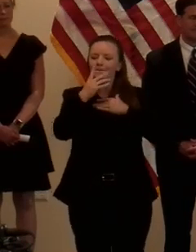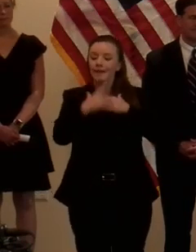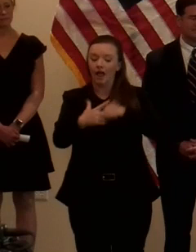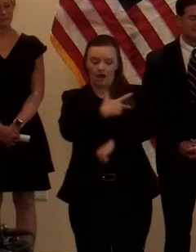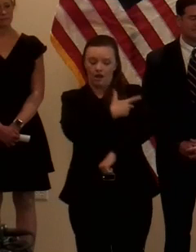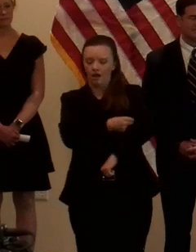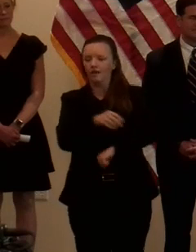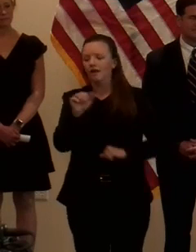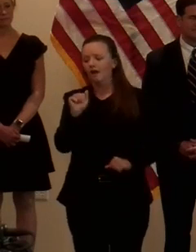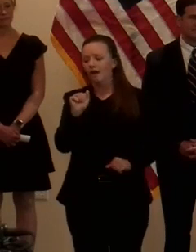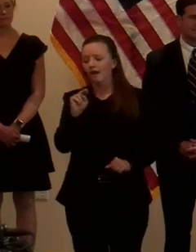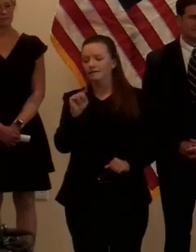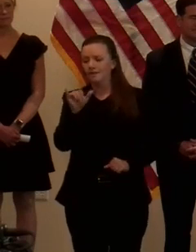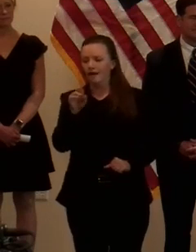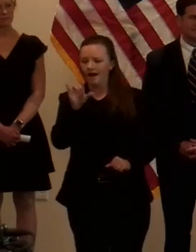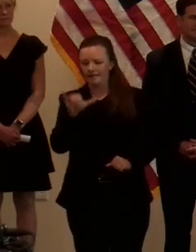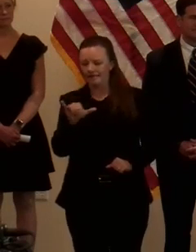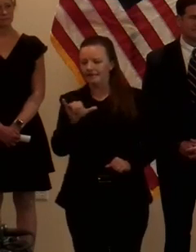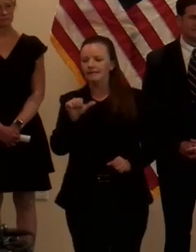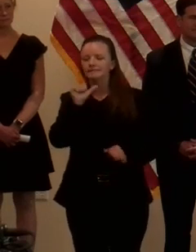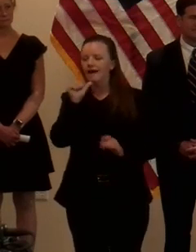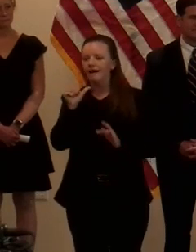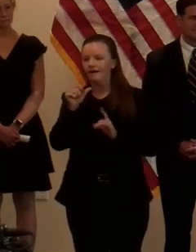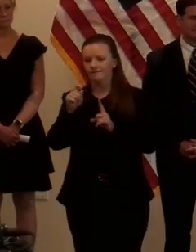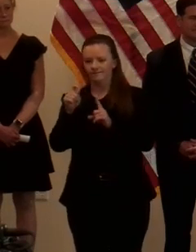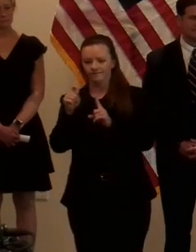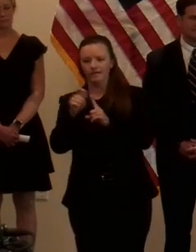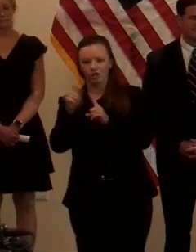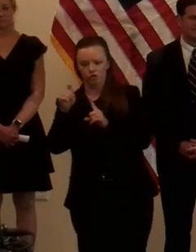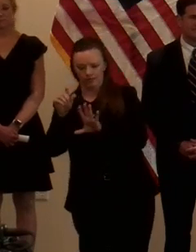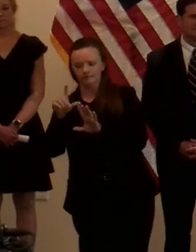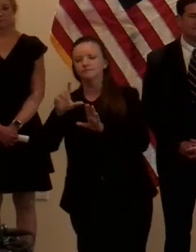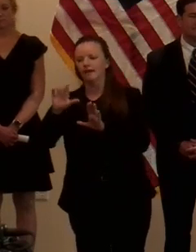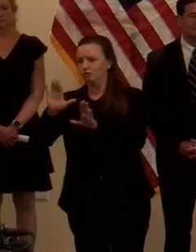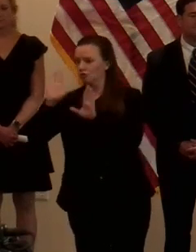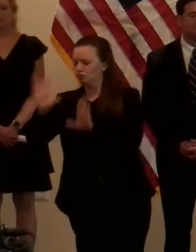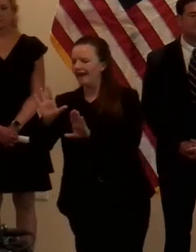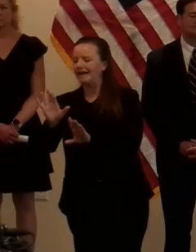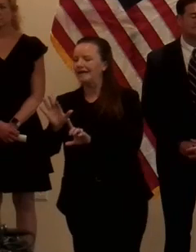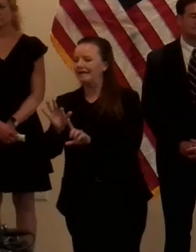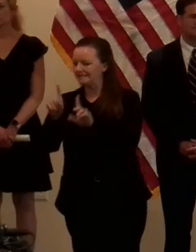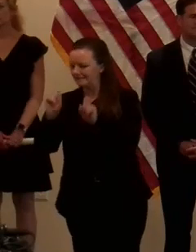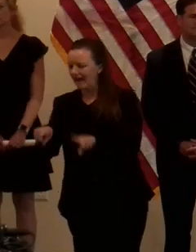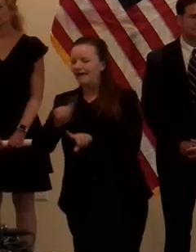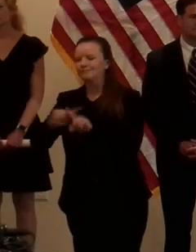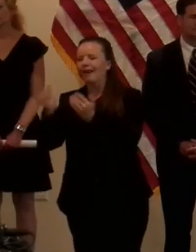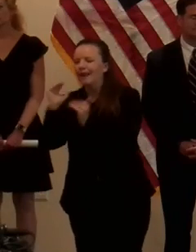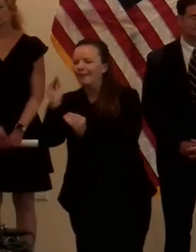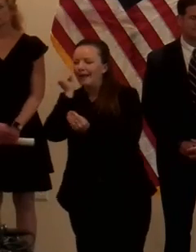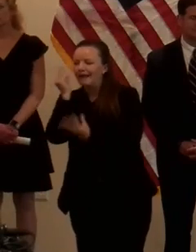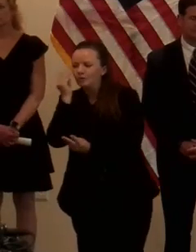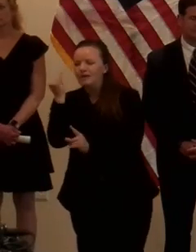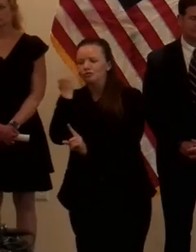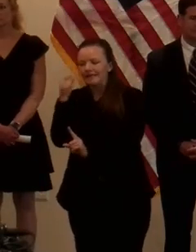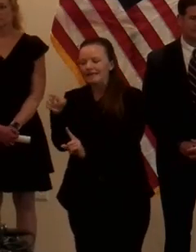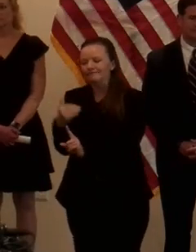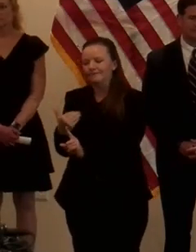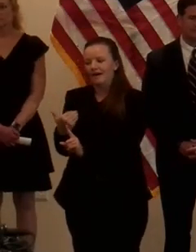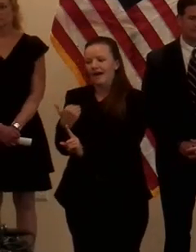a finger prick that the governor just talked about, which is a great test. It can only provide information about if you have the